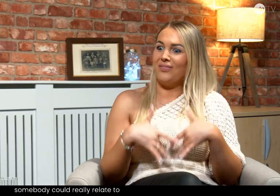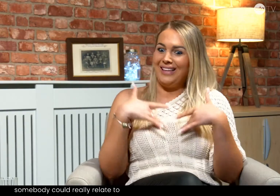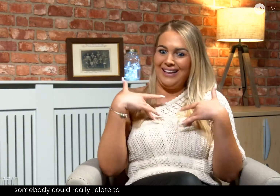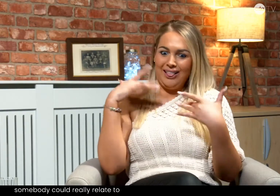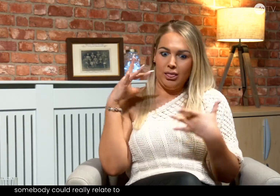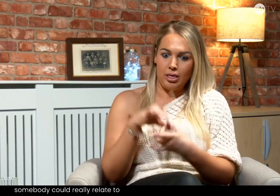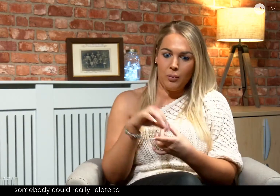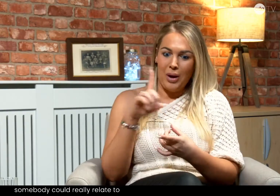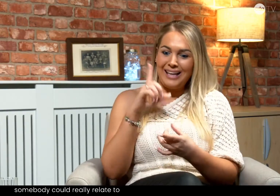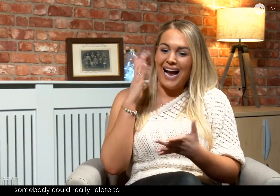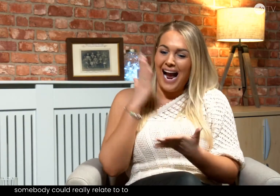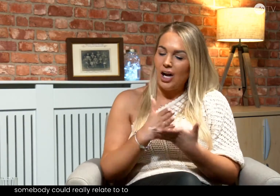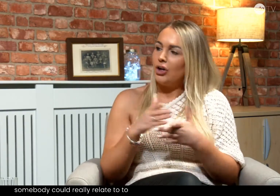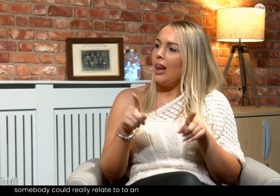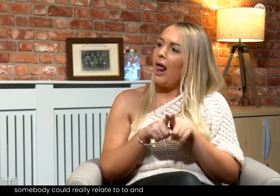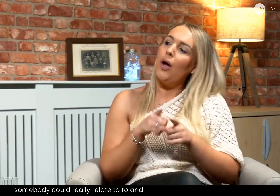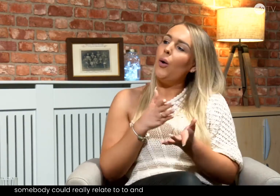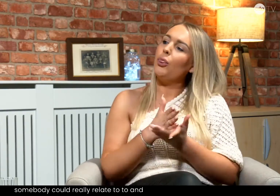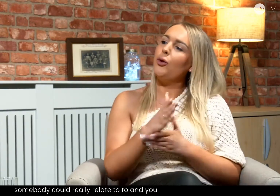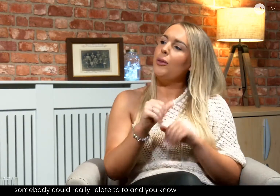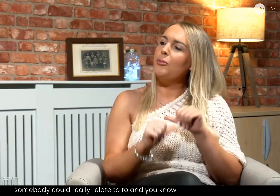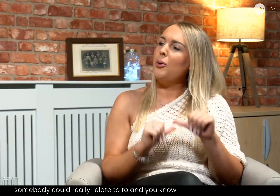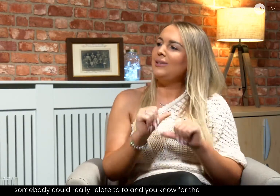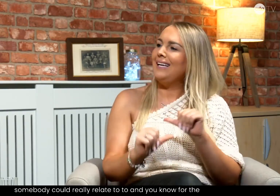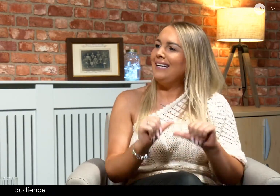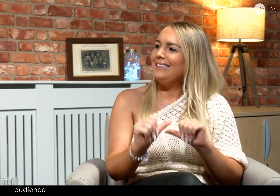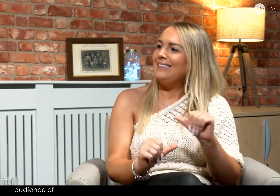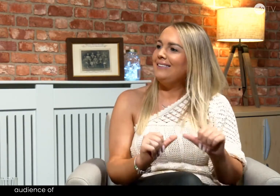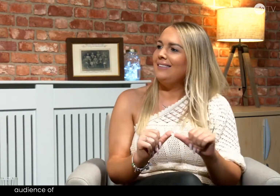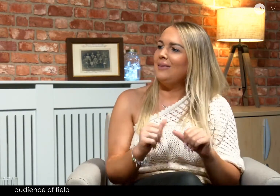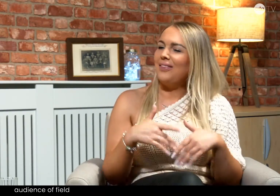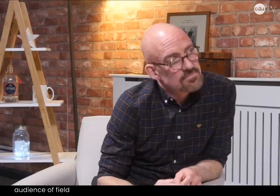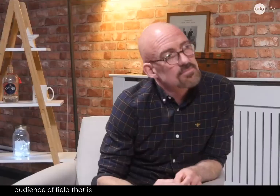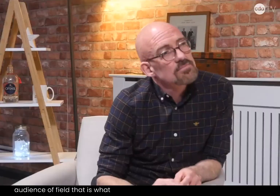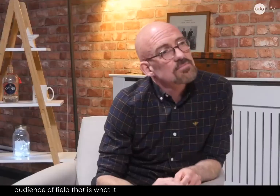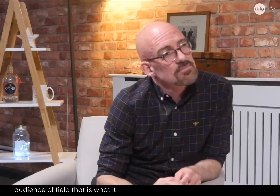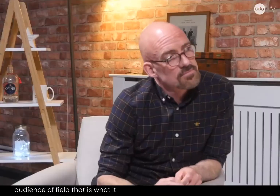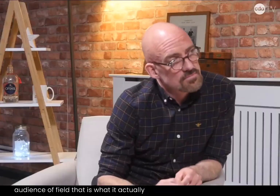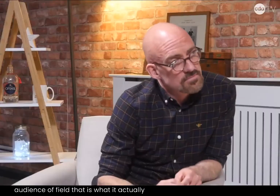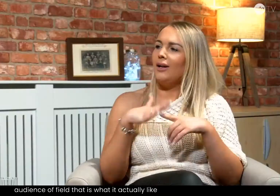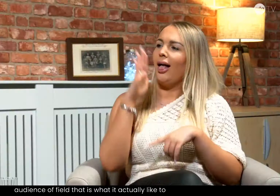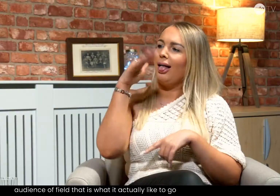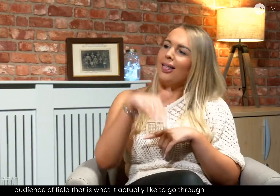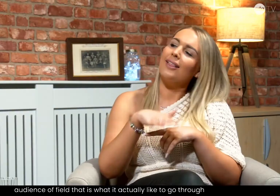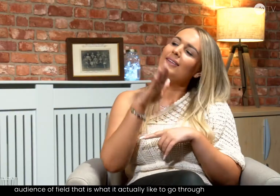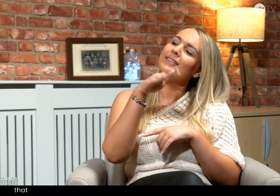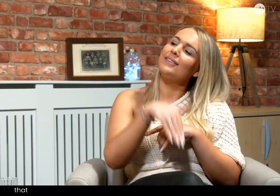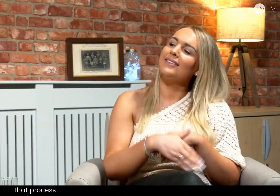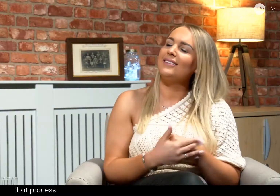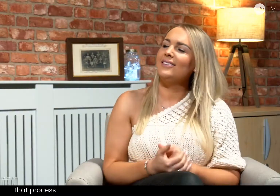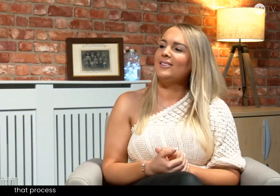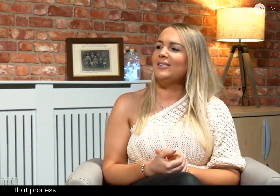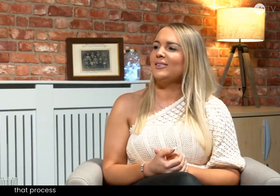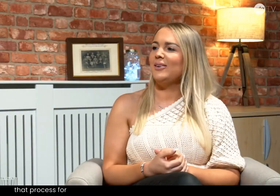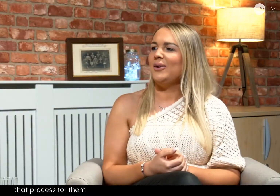And, you know, for the audience to feel that is what it's actually like to go through that process, for them to feel the highs and the lows with